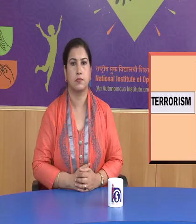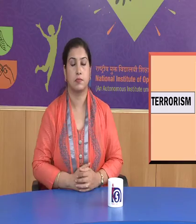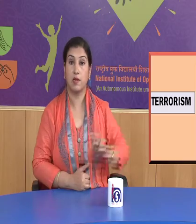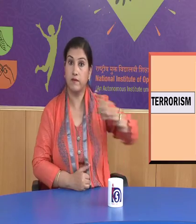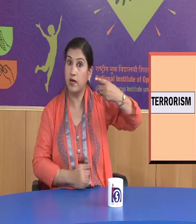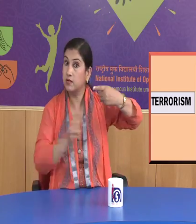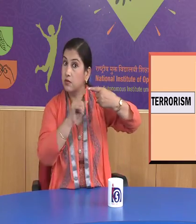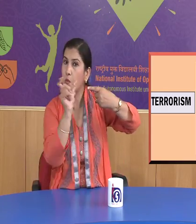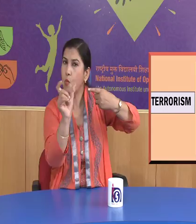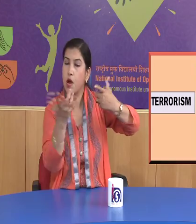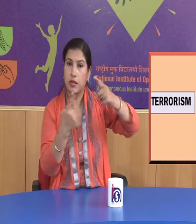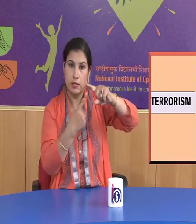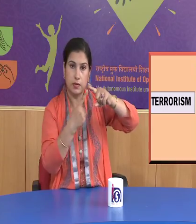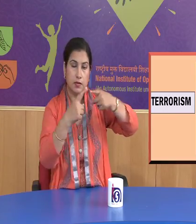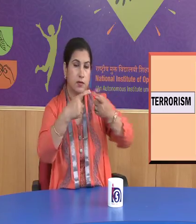First word is terrorism.